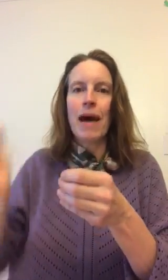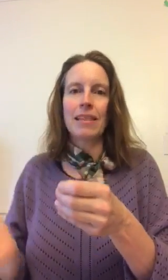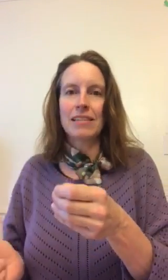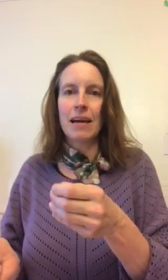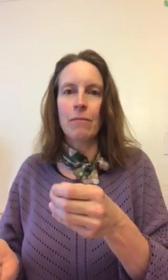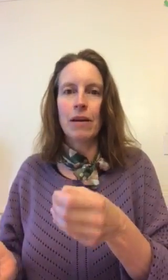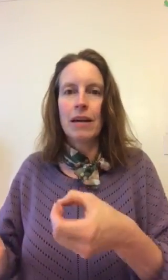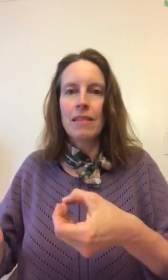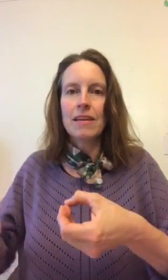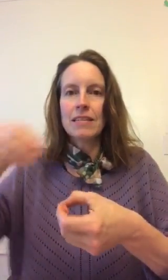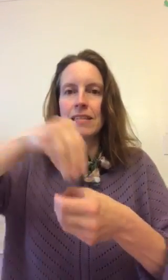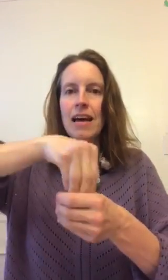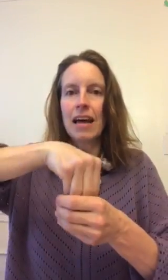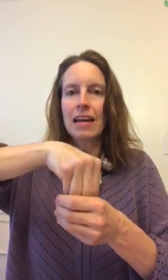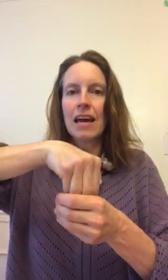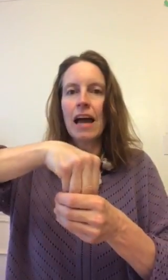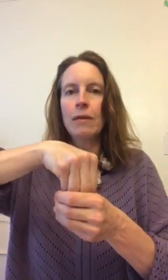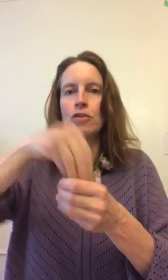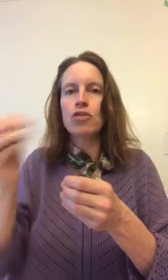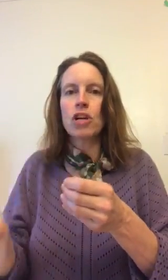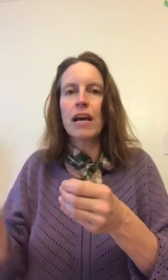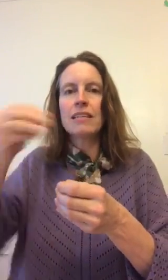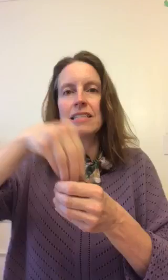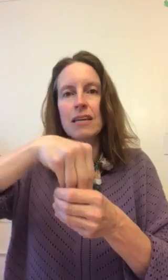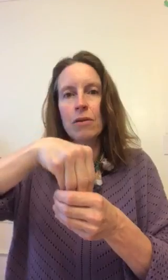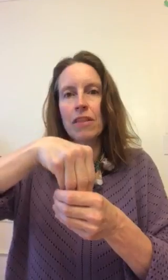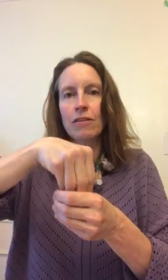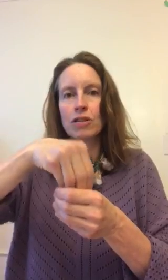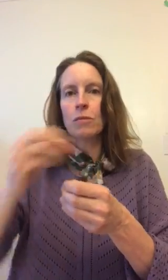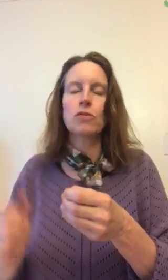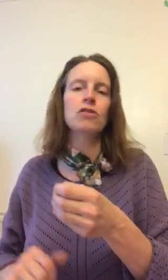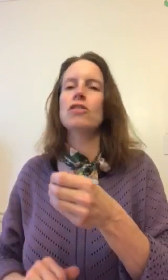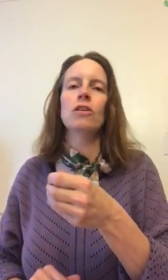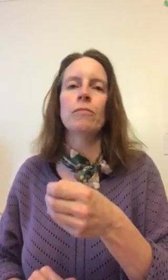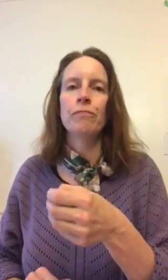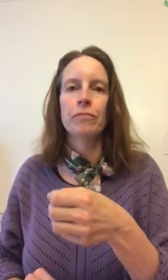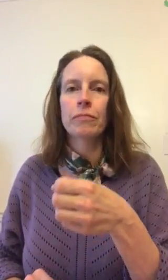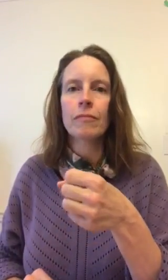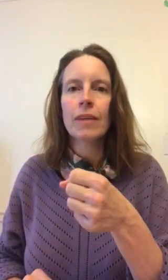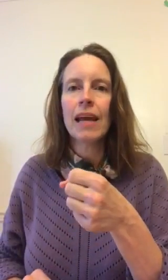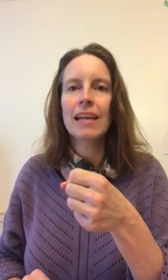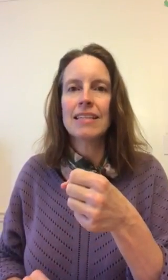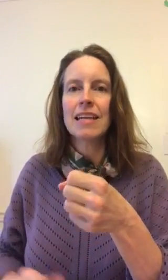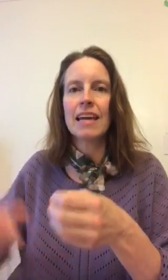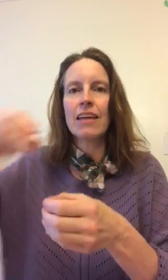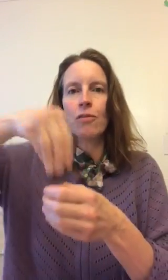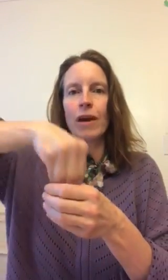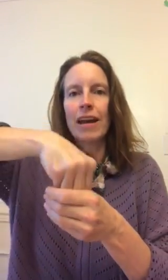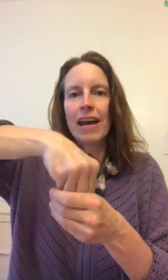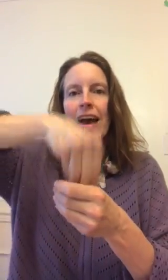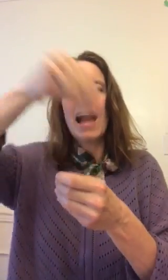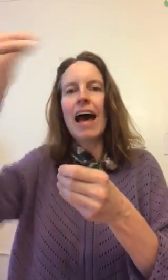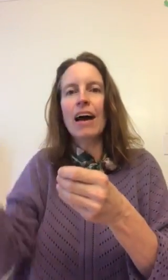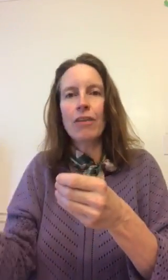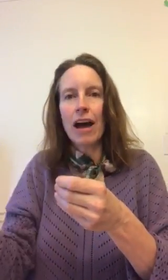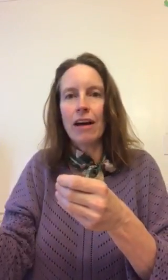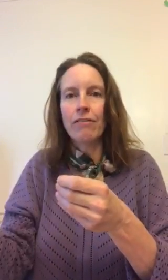bathtub. This sign helps your child see what they are supposed to do. Let's take another one, out of.